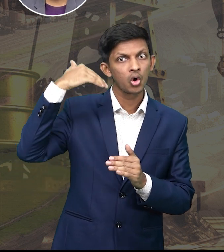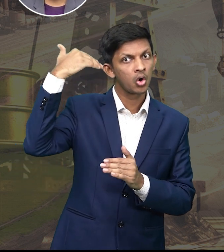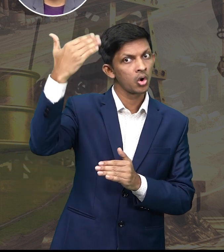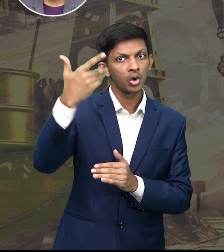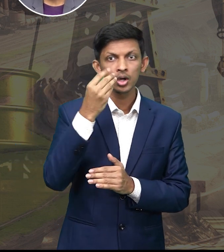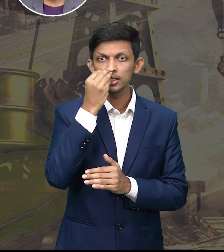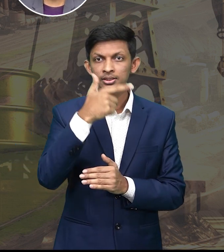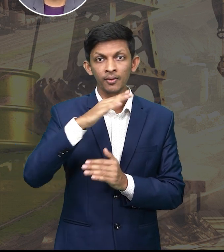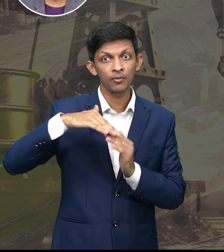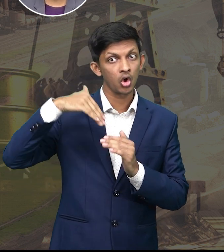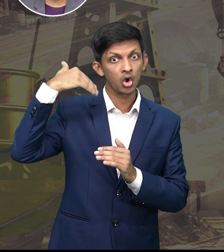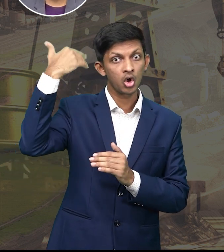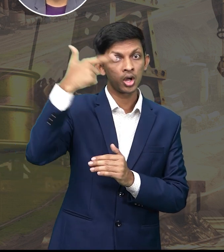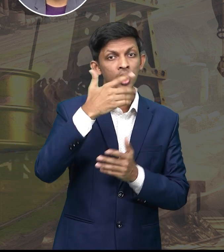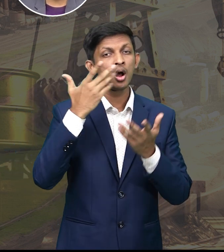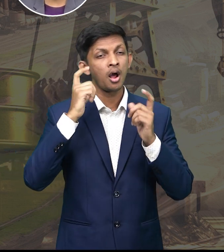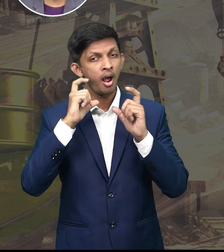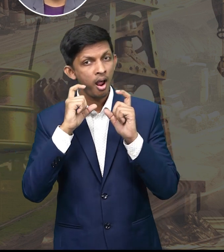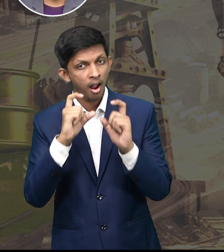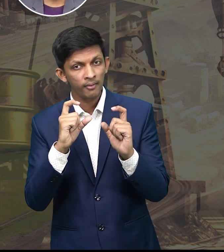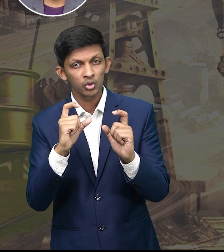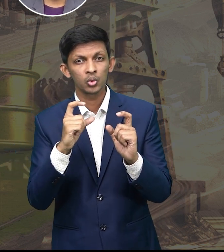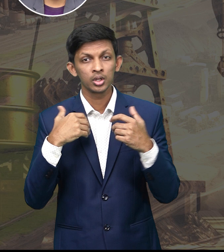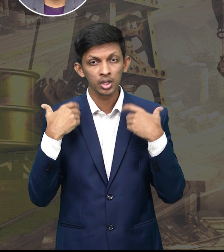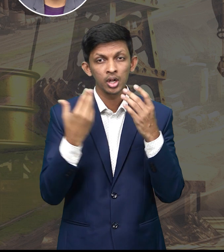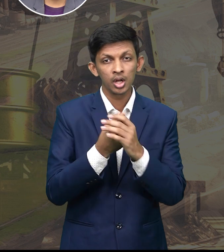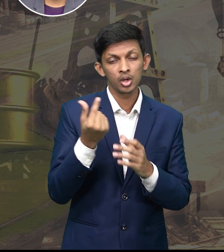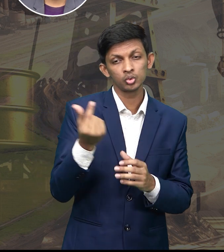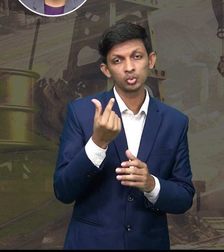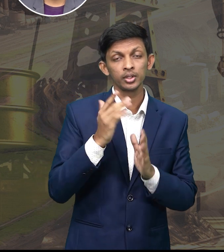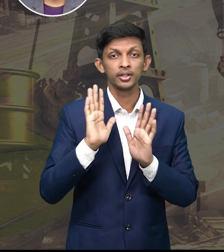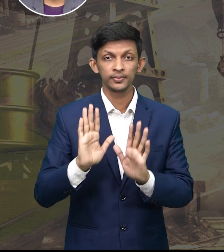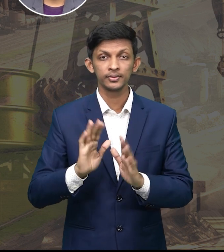no matter how carefully we use them.